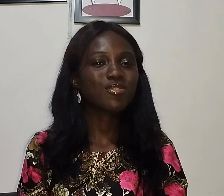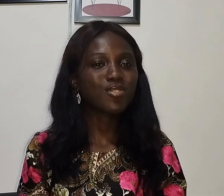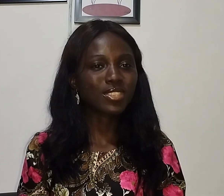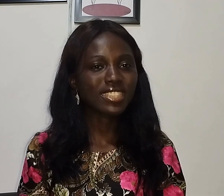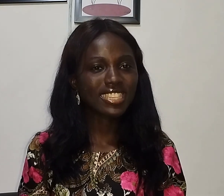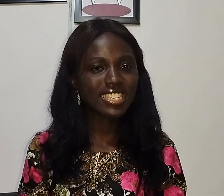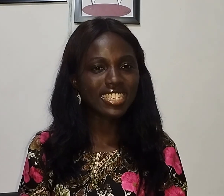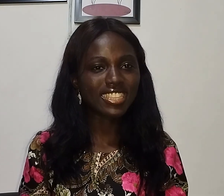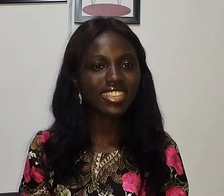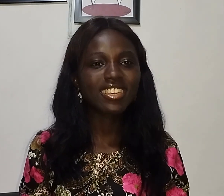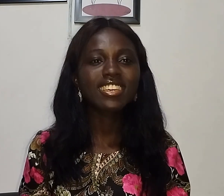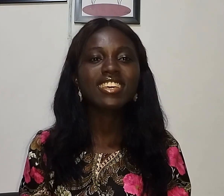14,